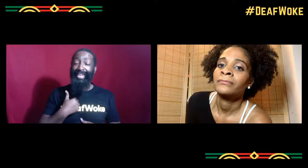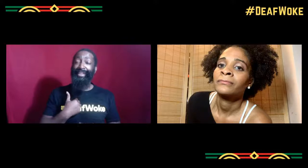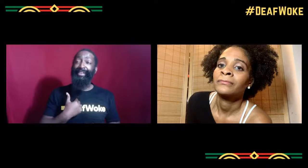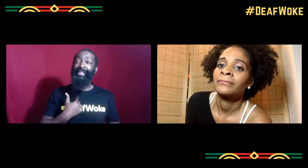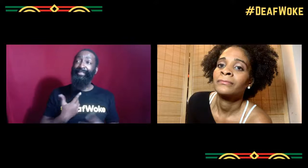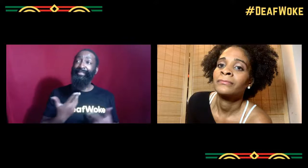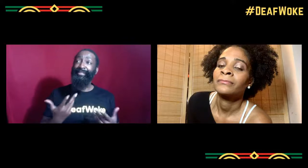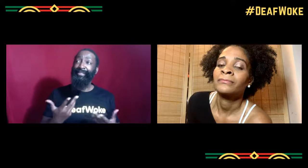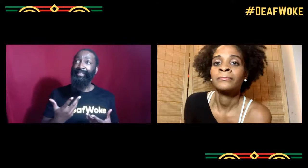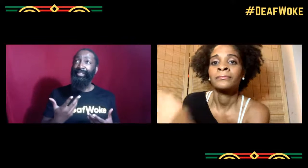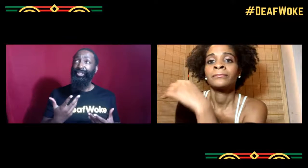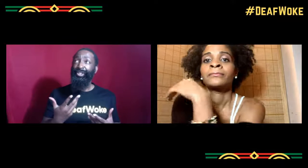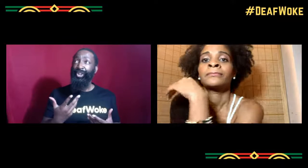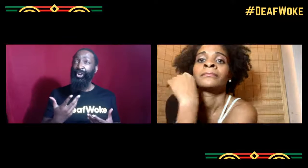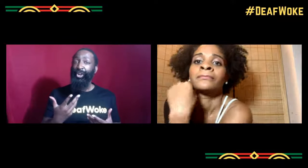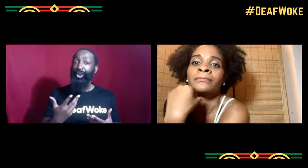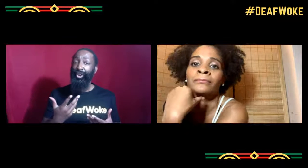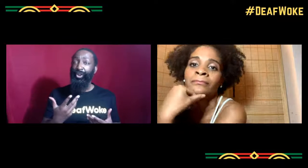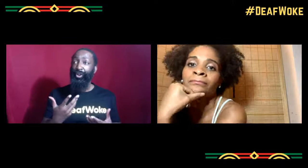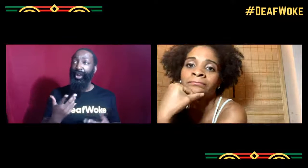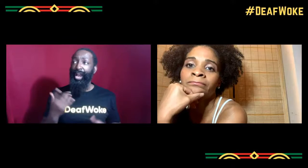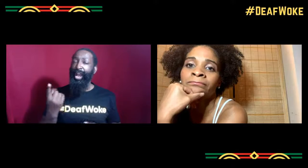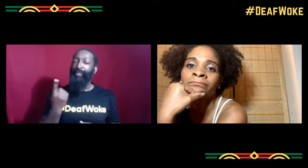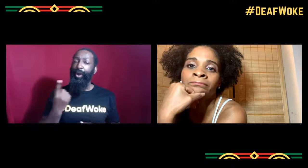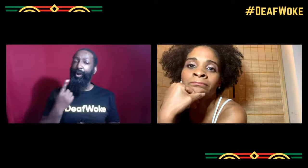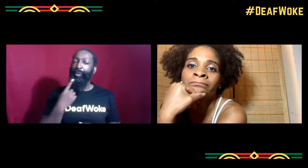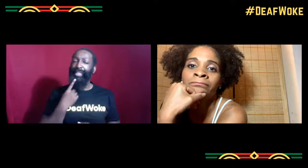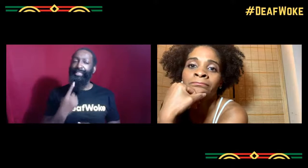So as a community member, you know, for me,